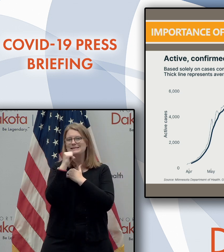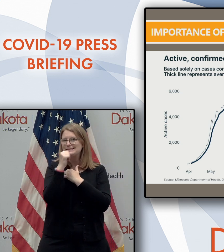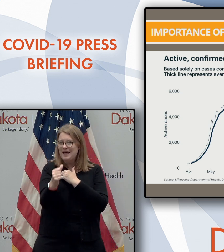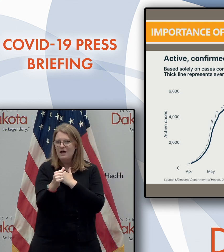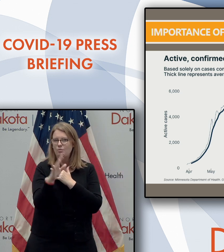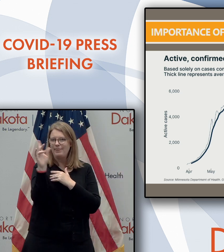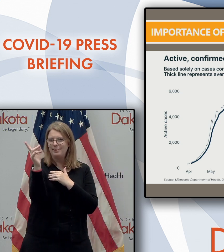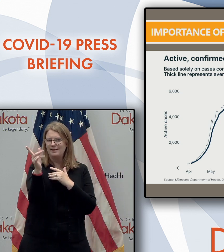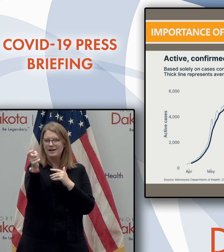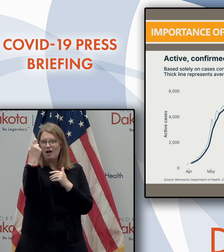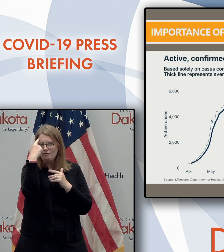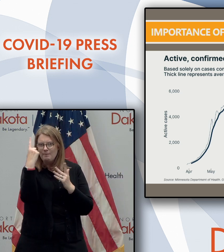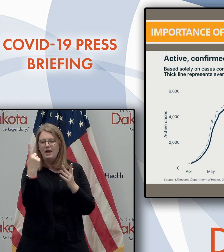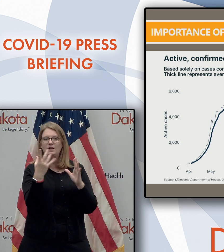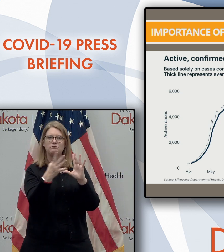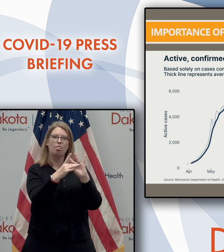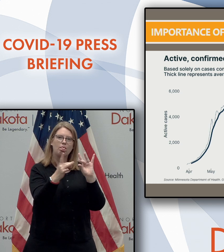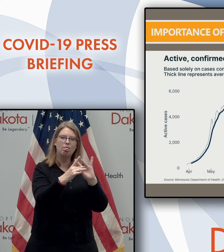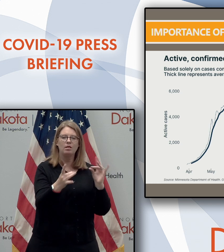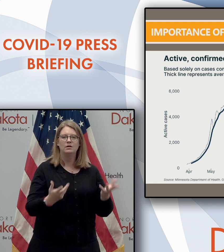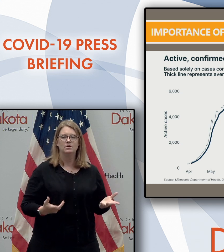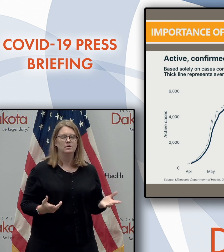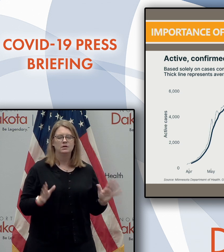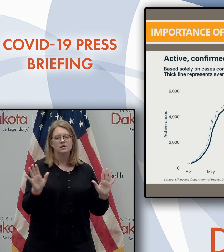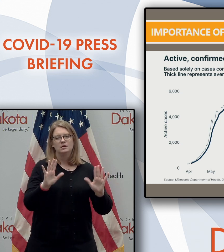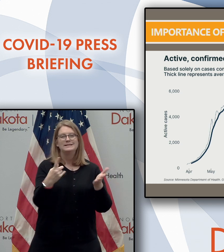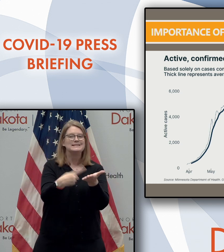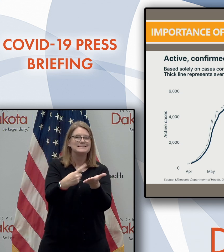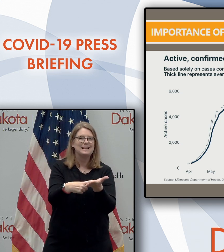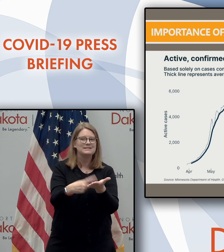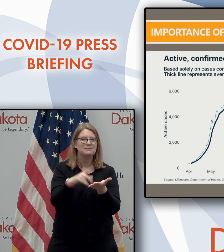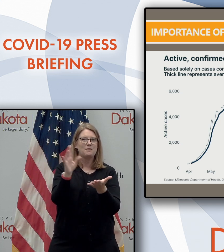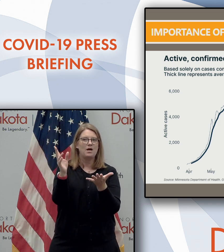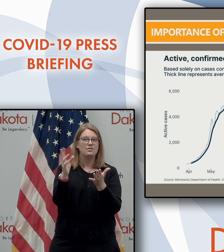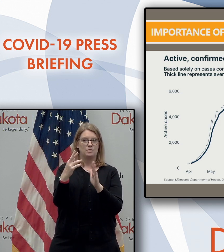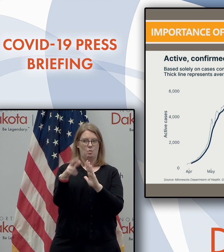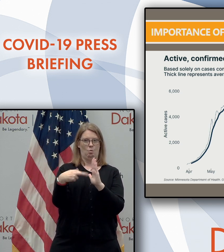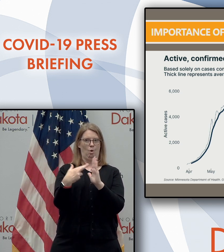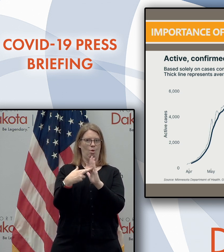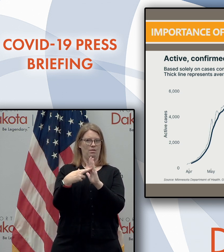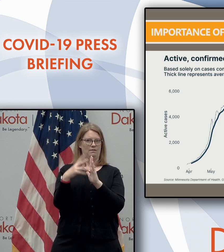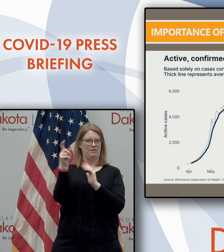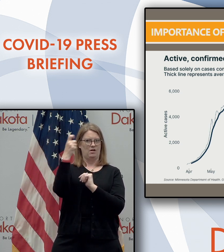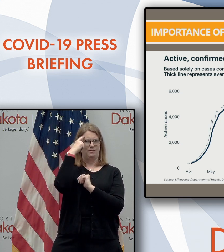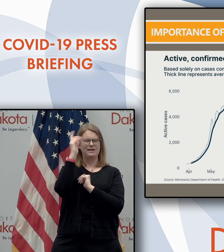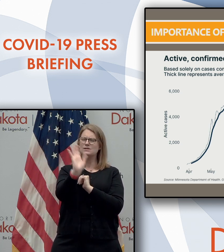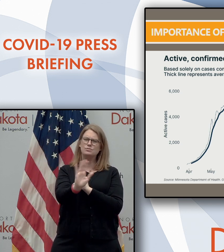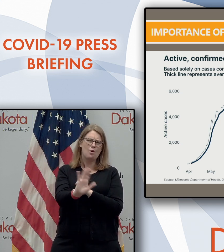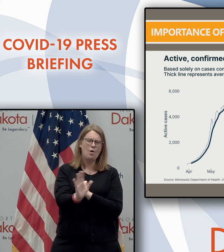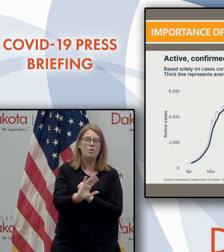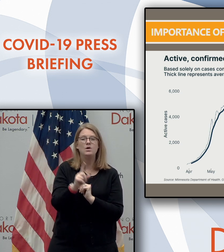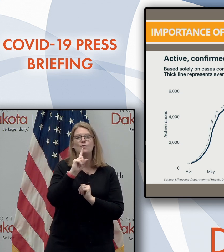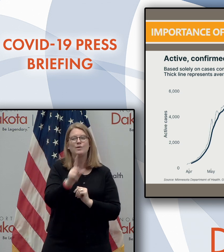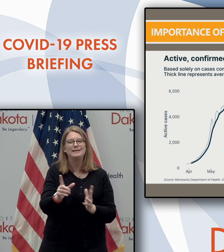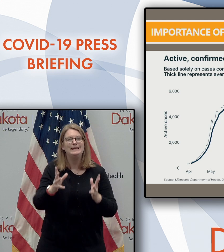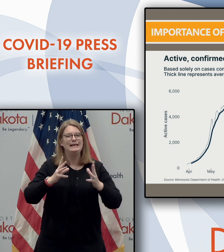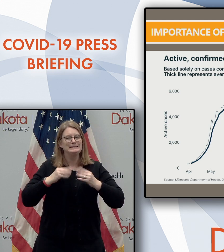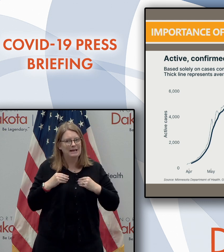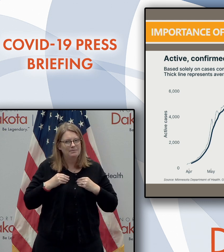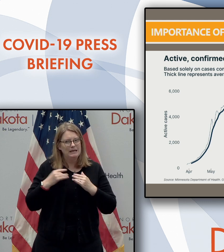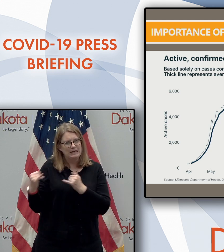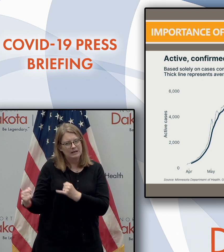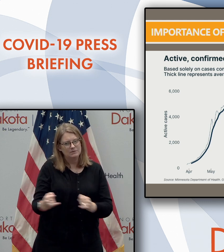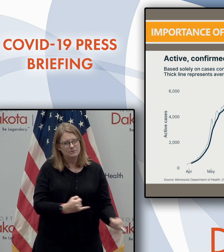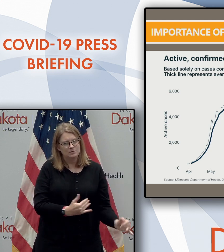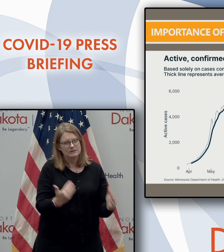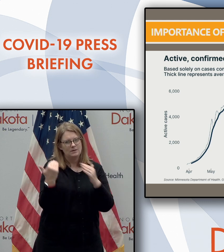could stop having debate about the role of government and start having more of a debate about individual responsibility and have that